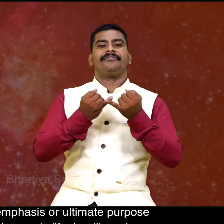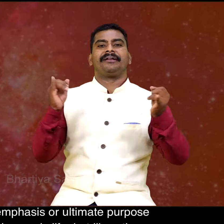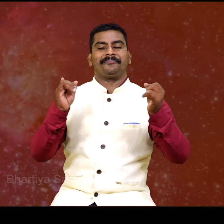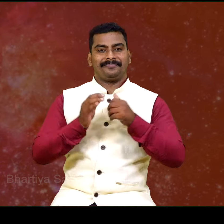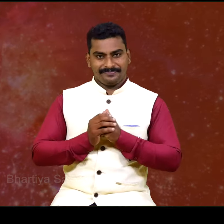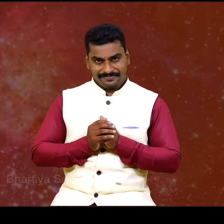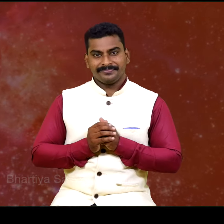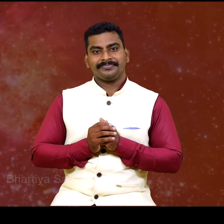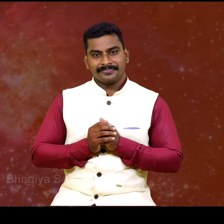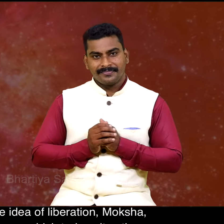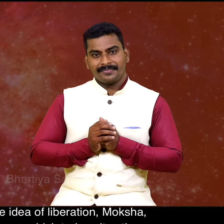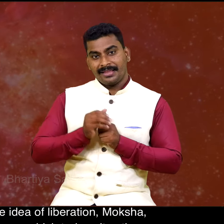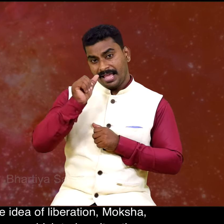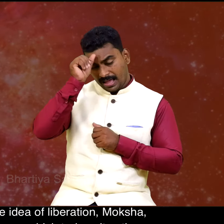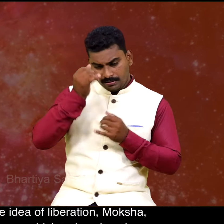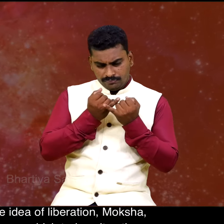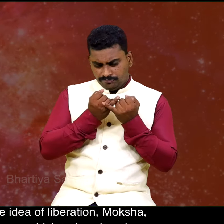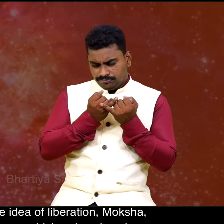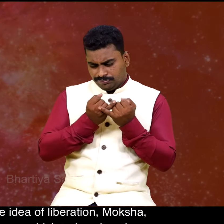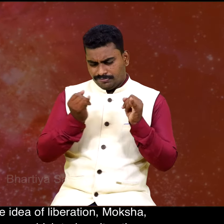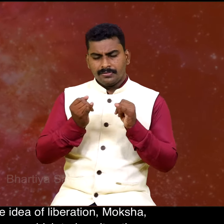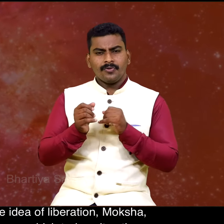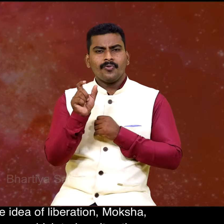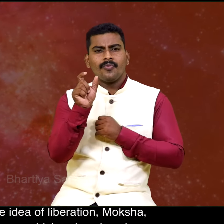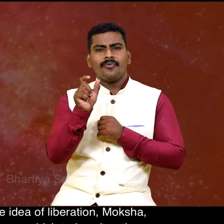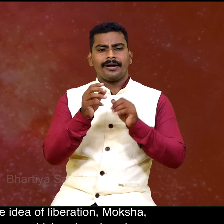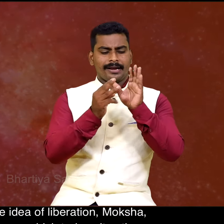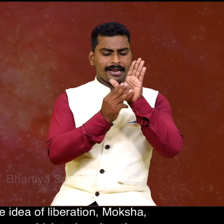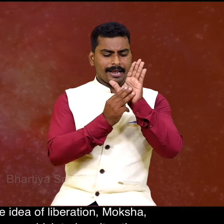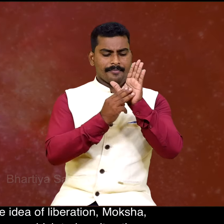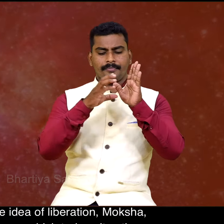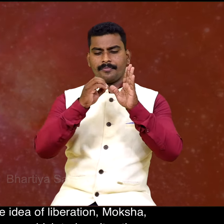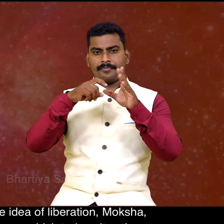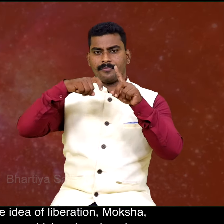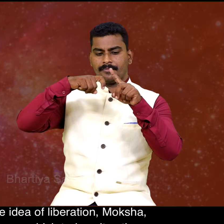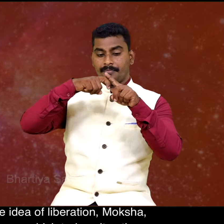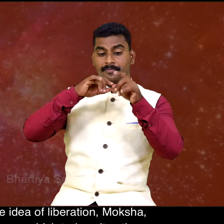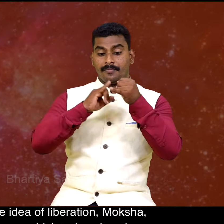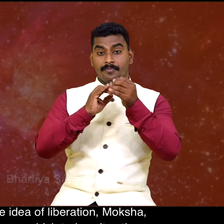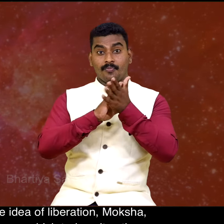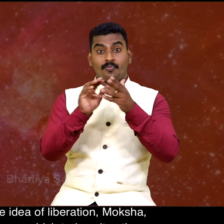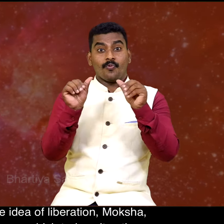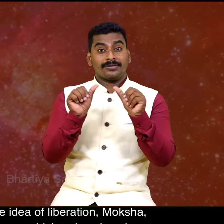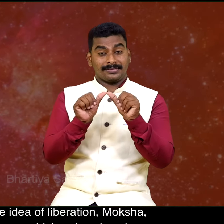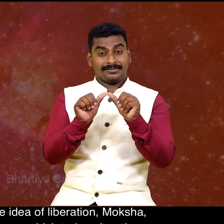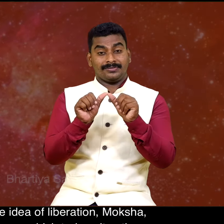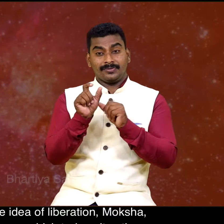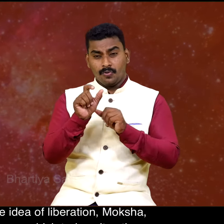This is the idea of liberation, moksha or nirvana, which